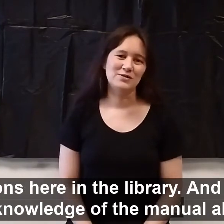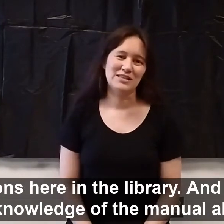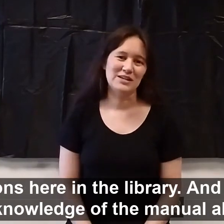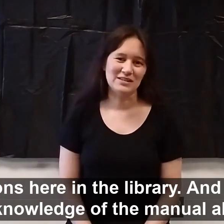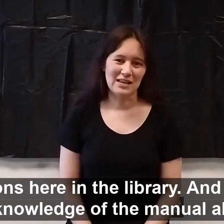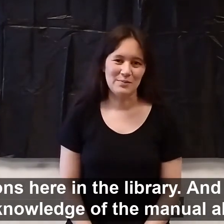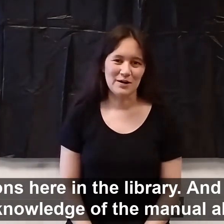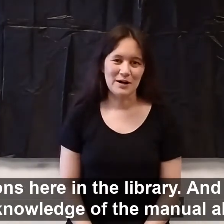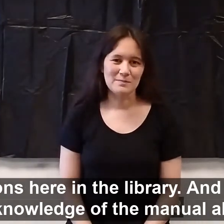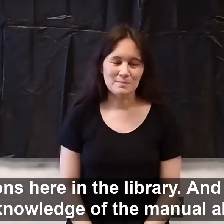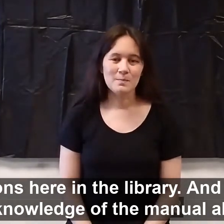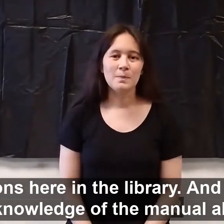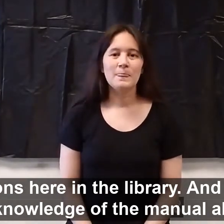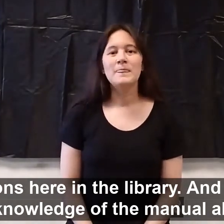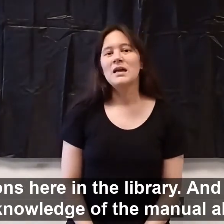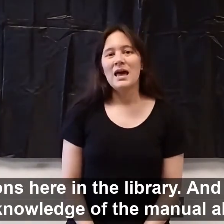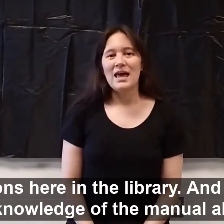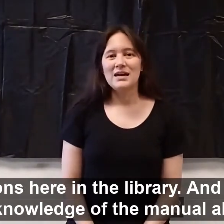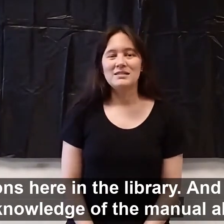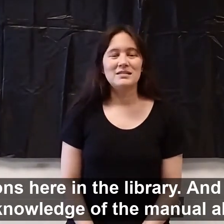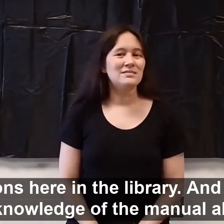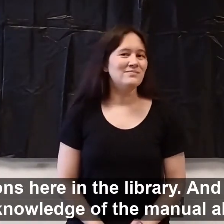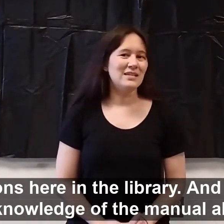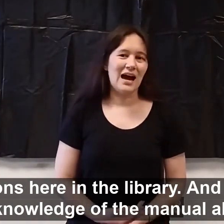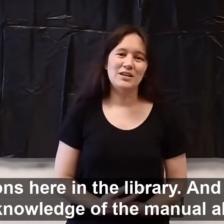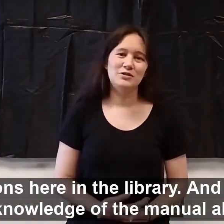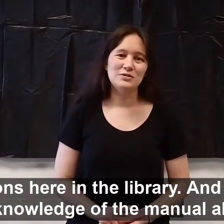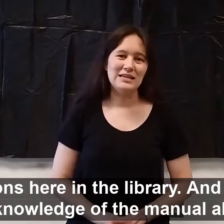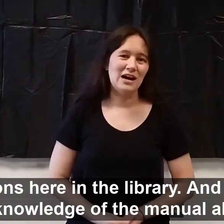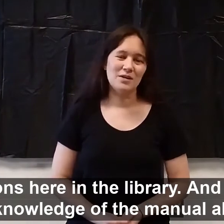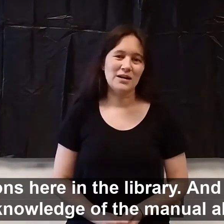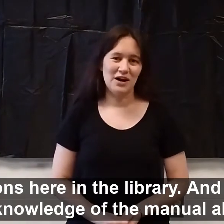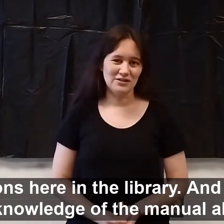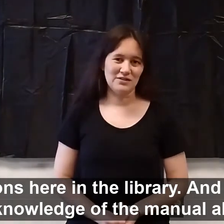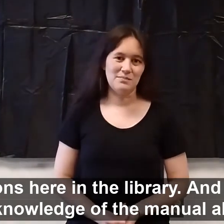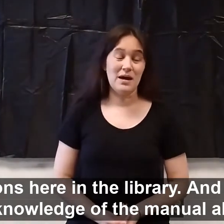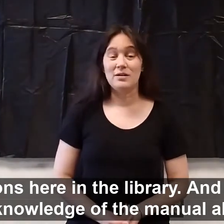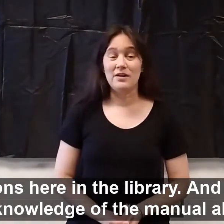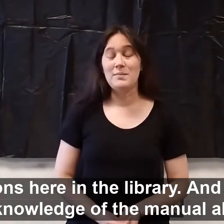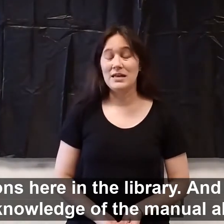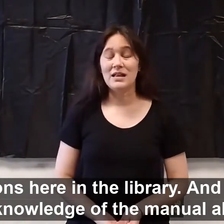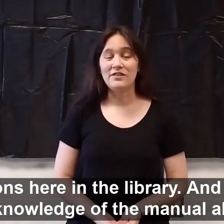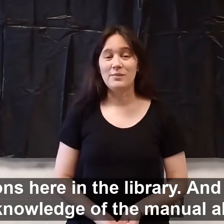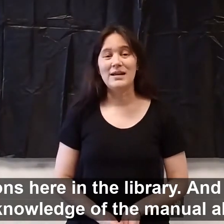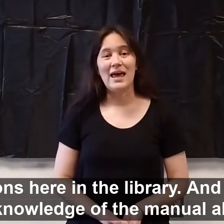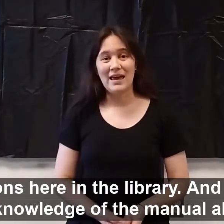here in the library. And I do lean on my knowledge of the manual alphabet and